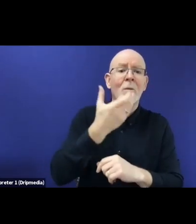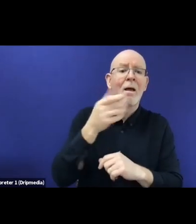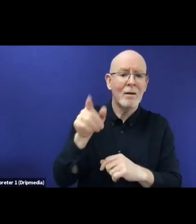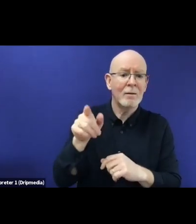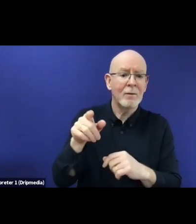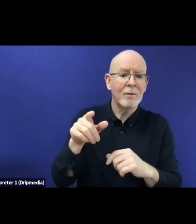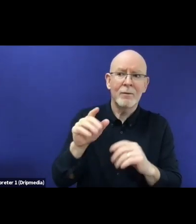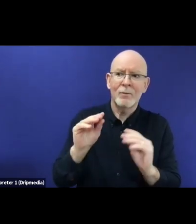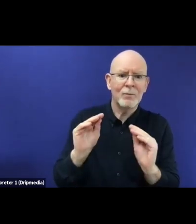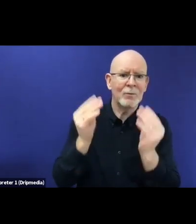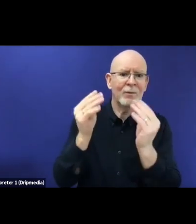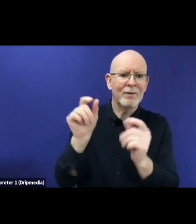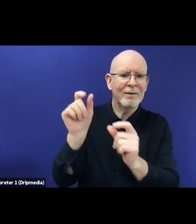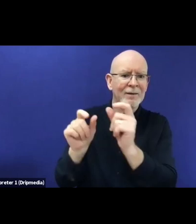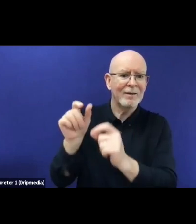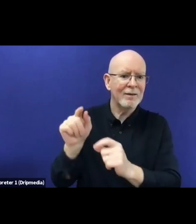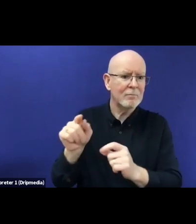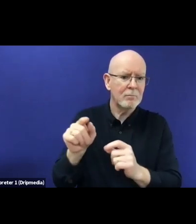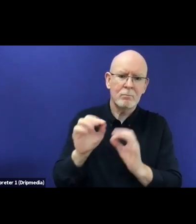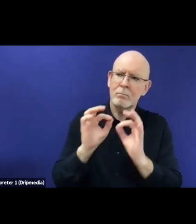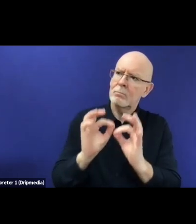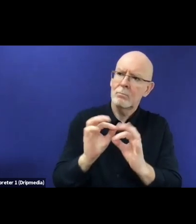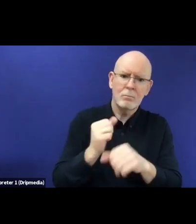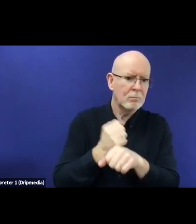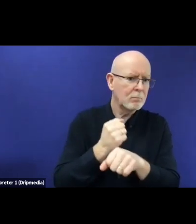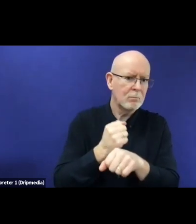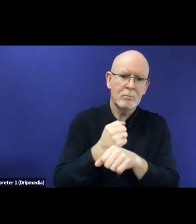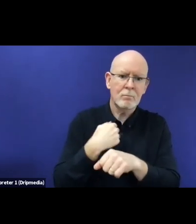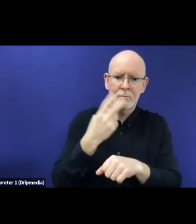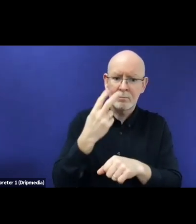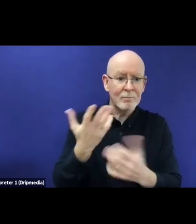life worthy things. So back to you, Geoff. Thank you.